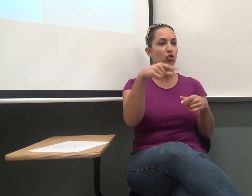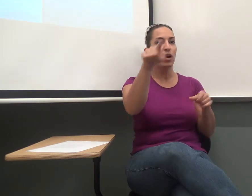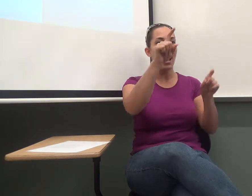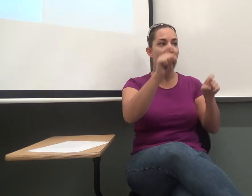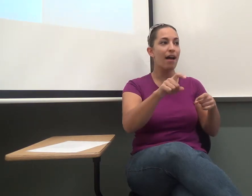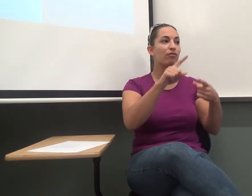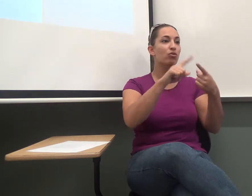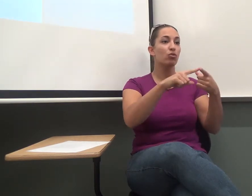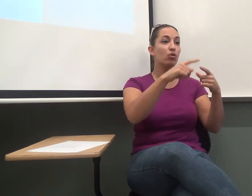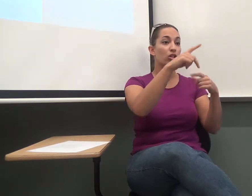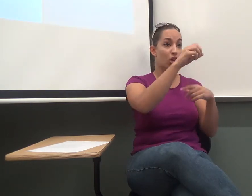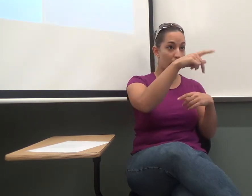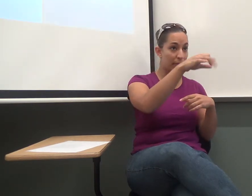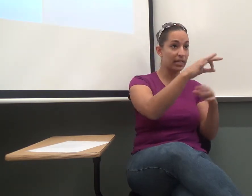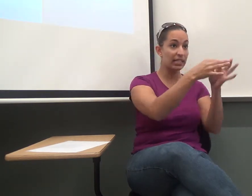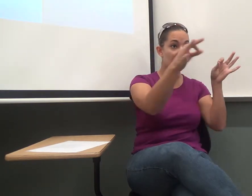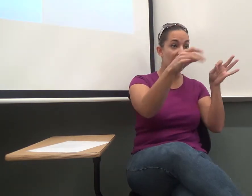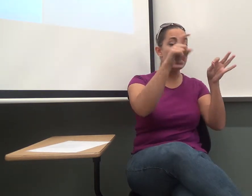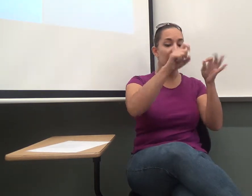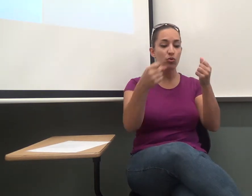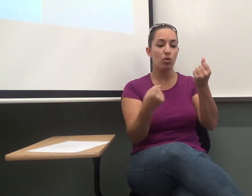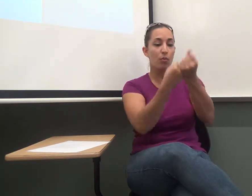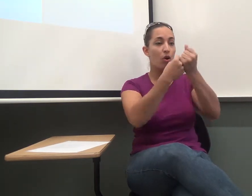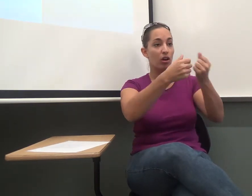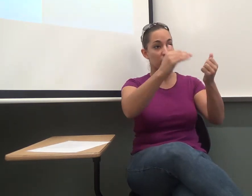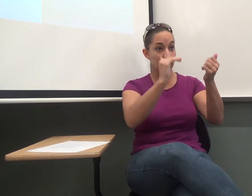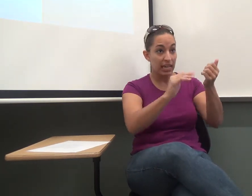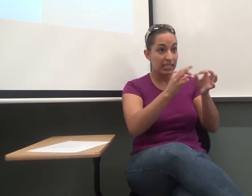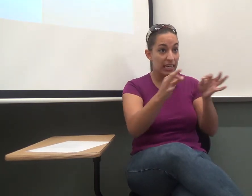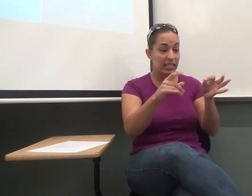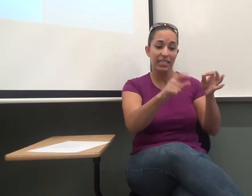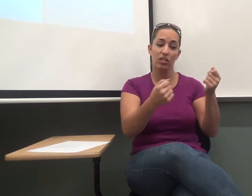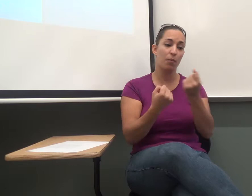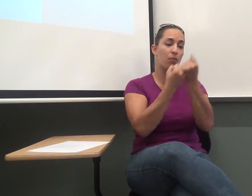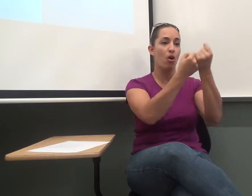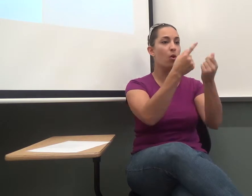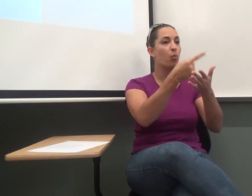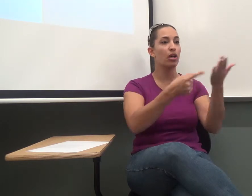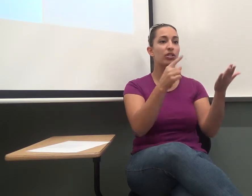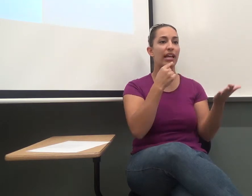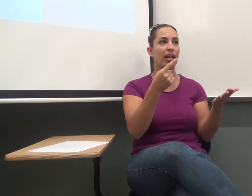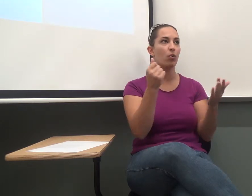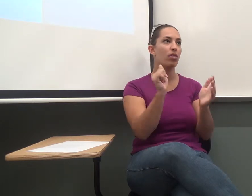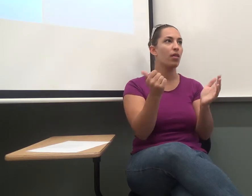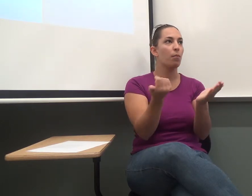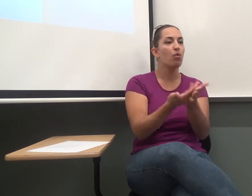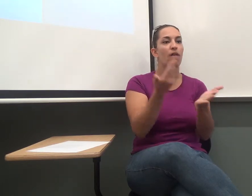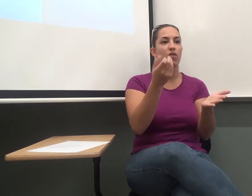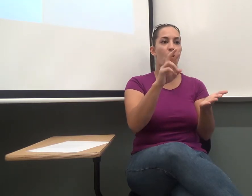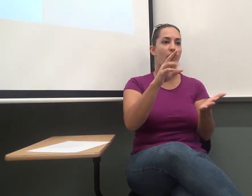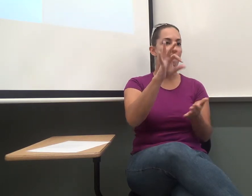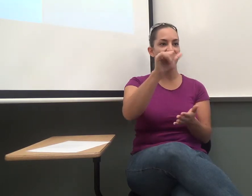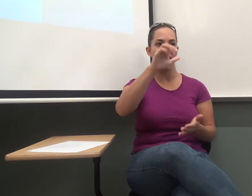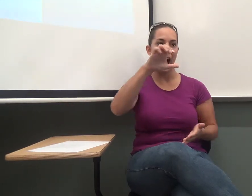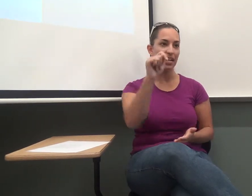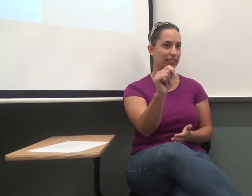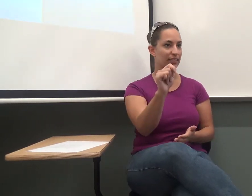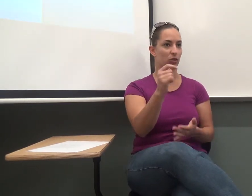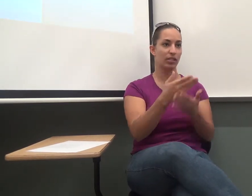with proof or fact or something to support what you're saying, right? And we talked about how